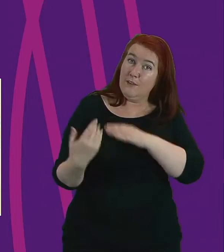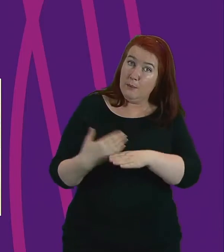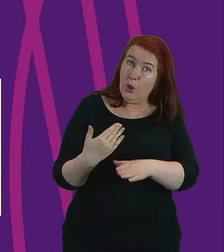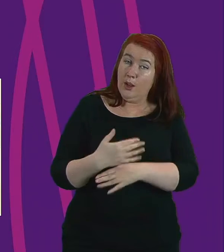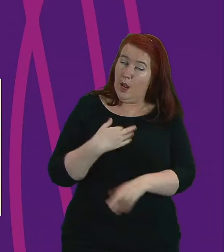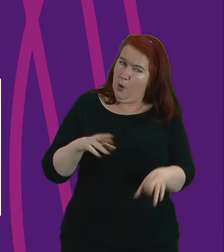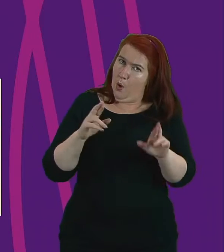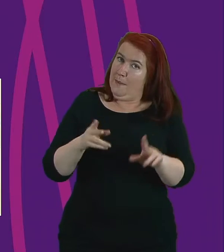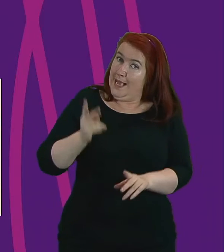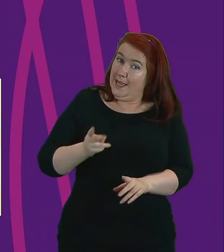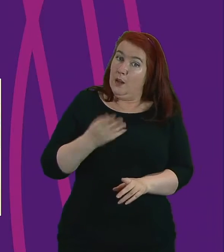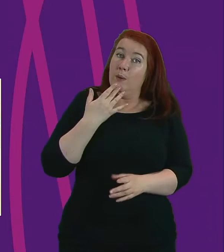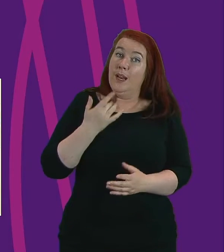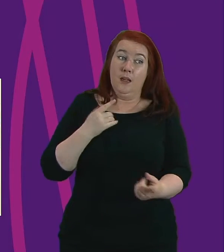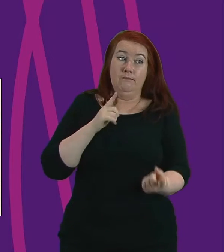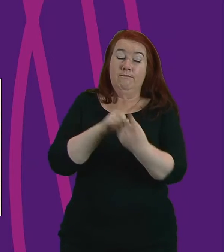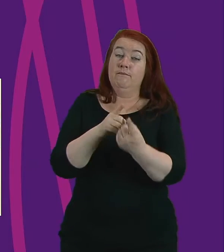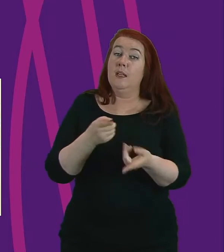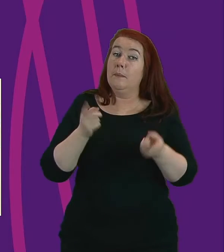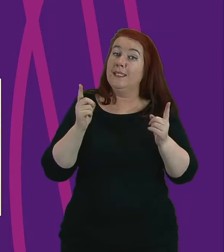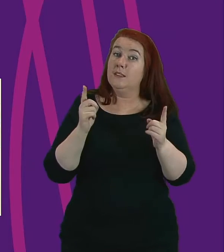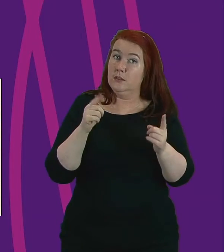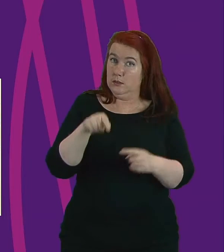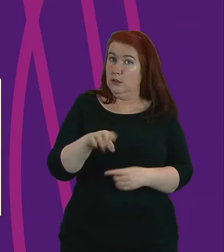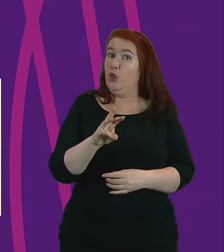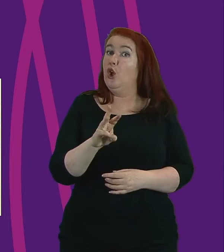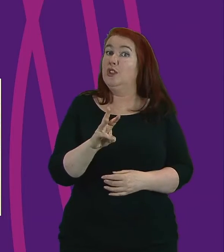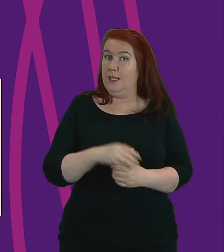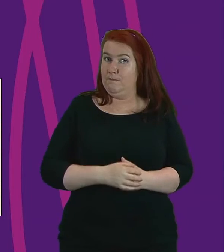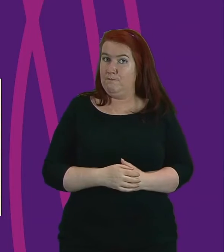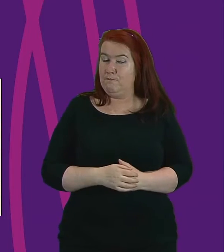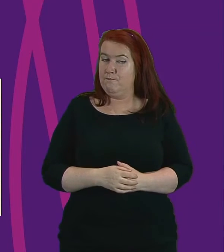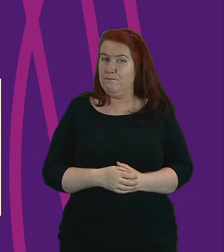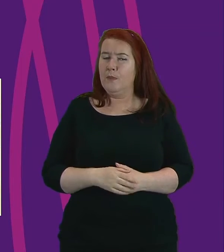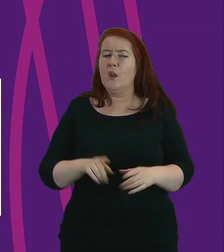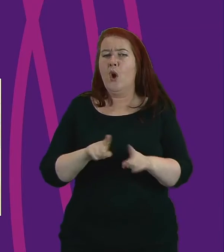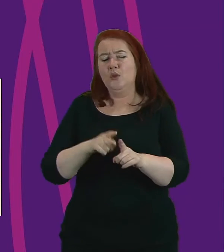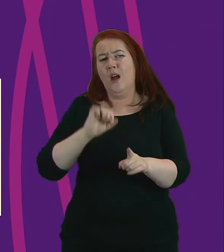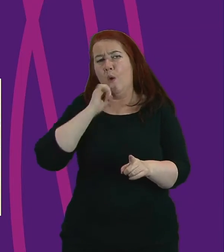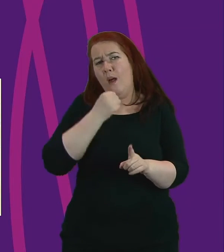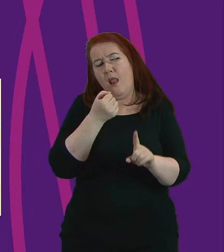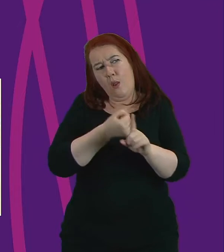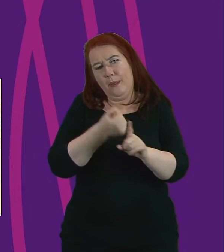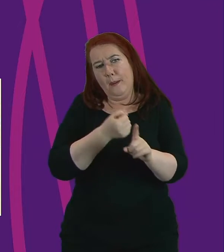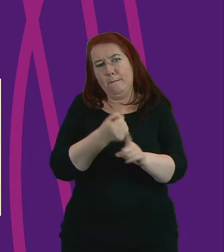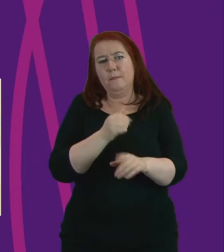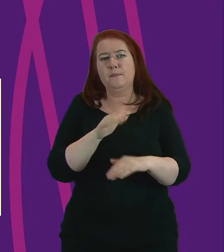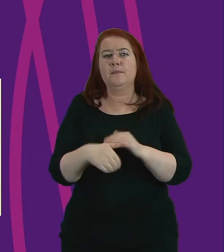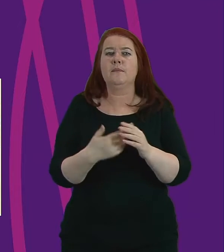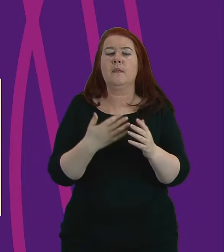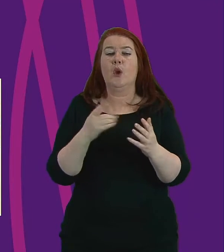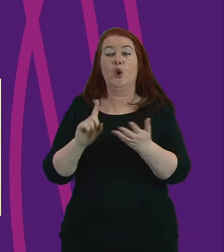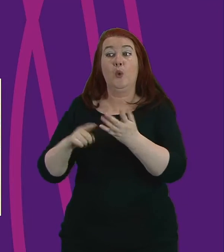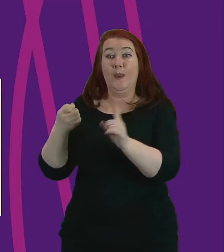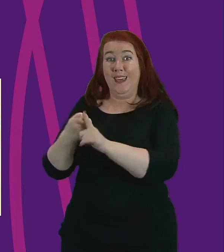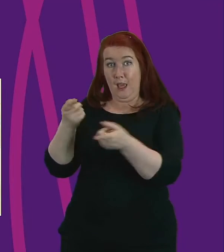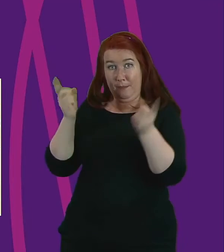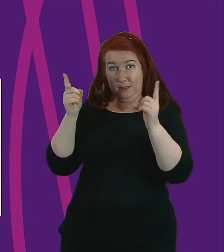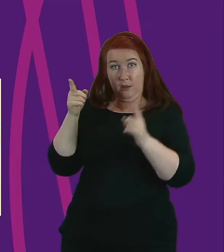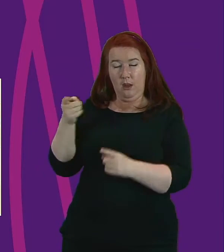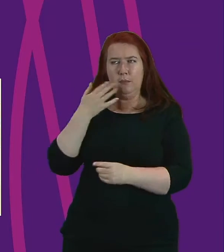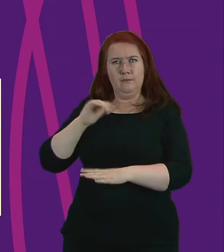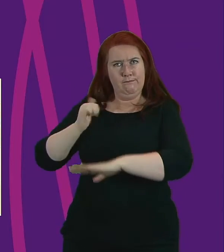when I meet the ministers on Thursday. I also want to lobby them on the lobby UK ministers to implement